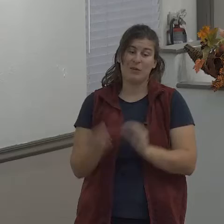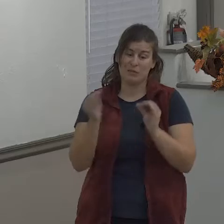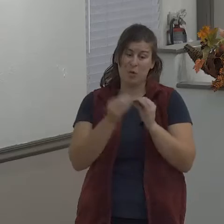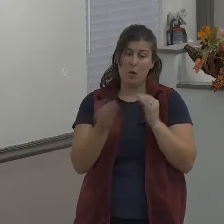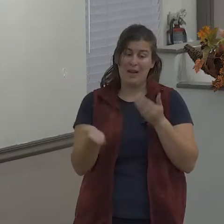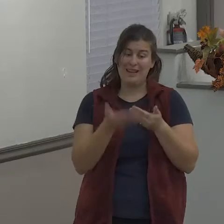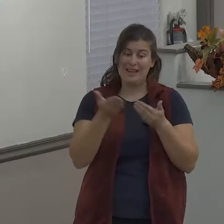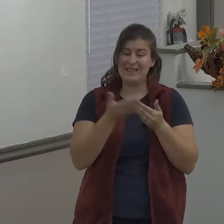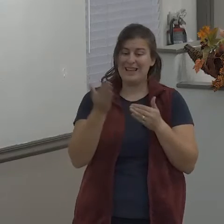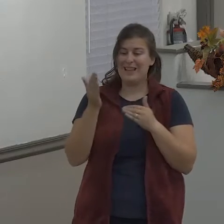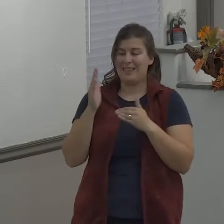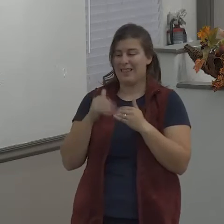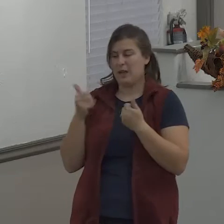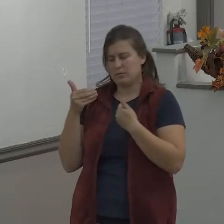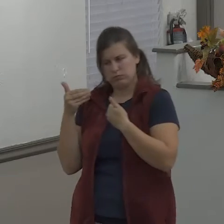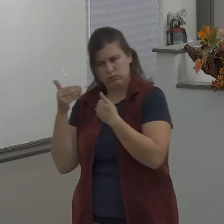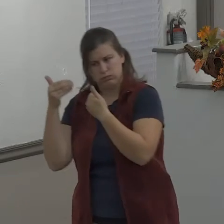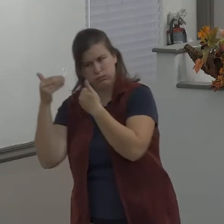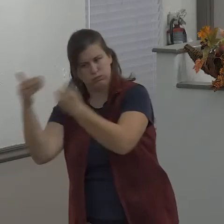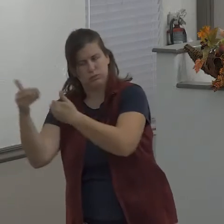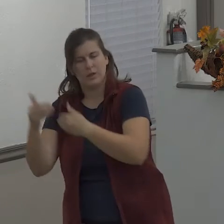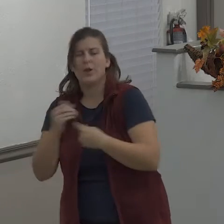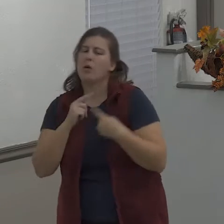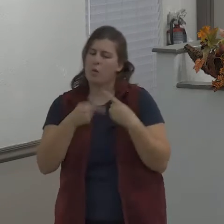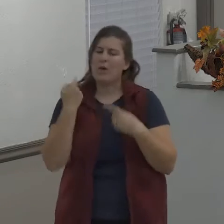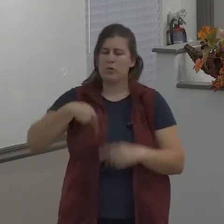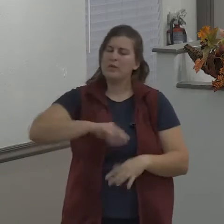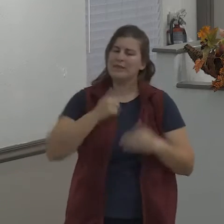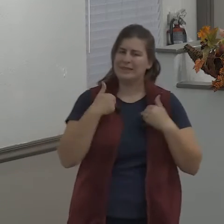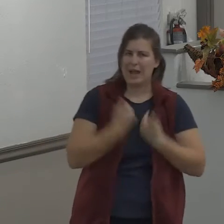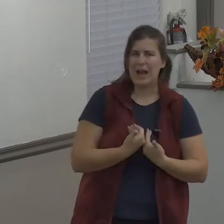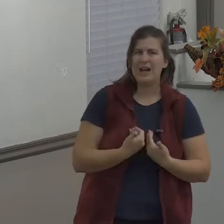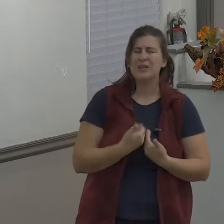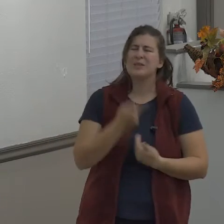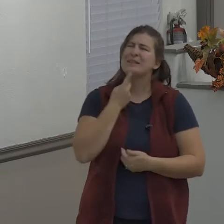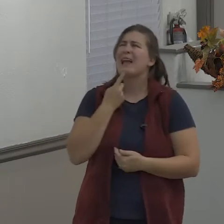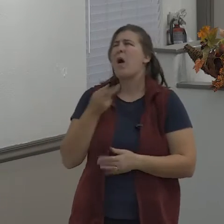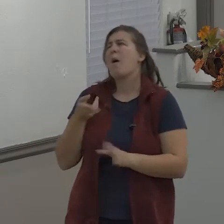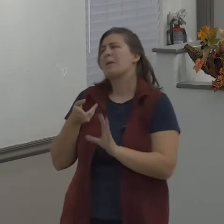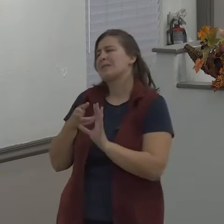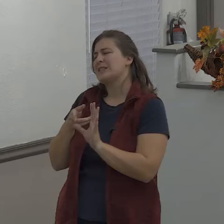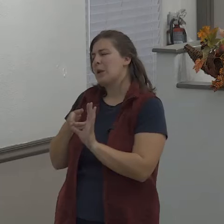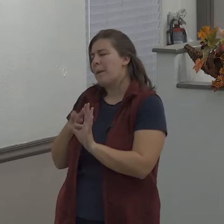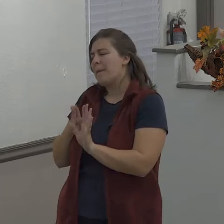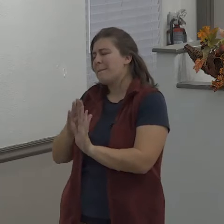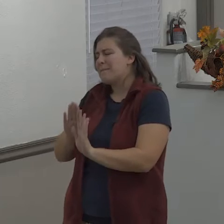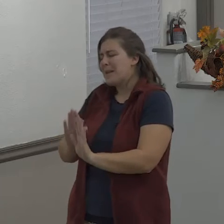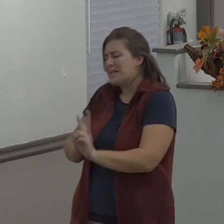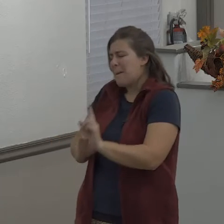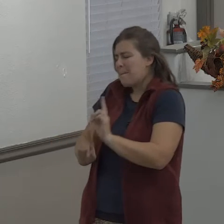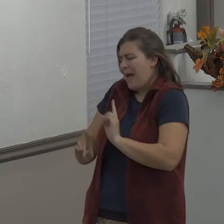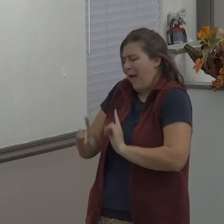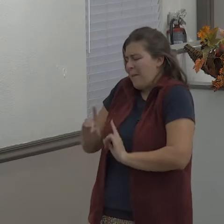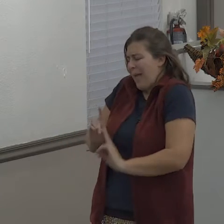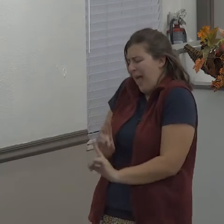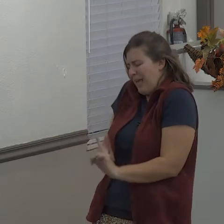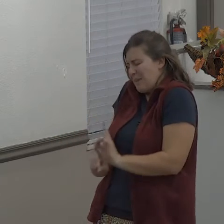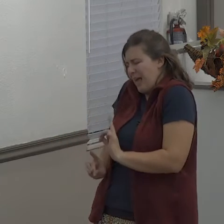rather than to keep on. It's easy to quit when we're tired. Oh, I think I'll just step back.